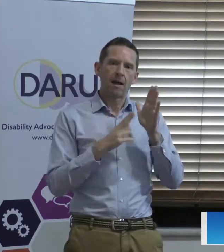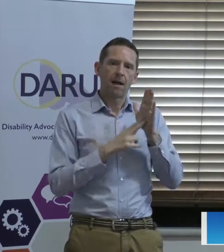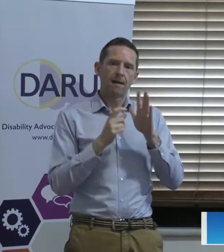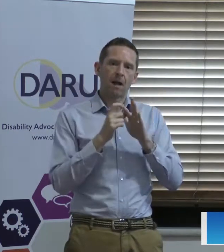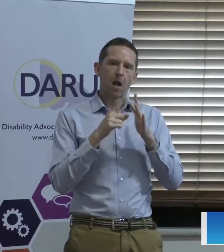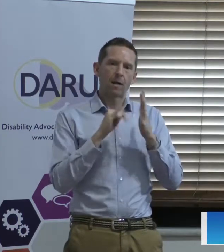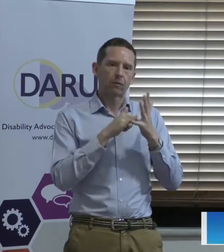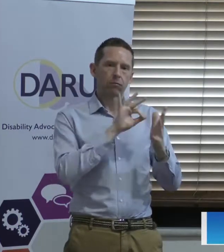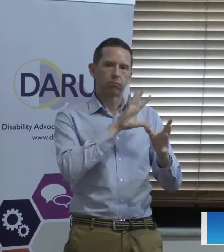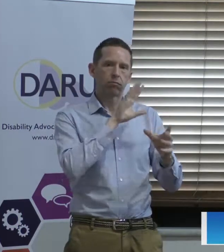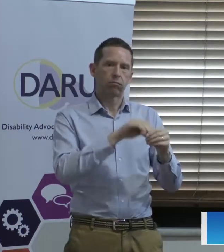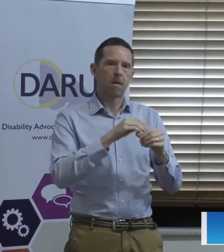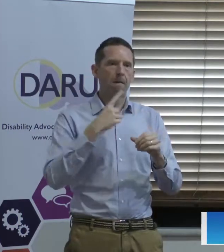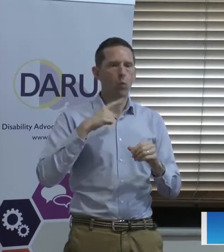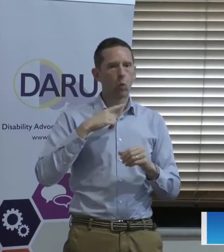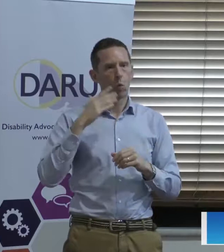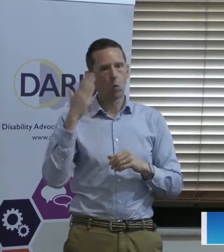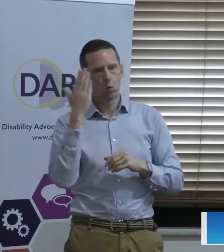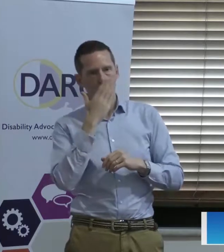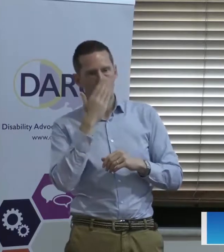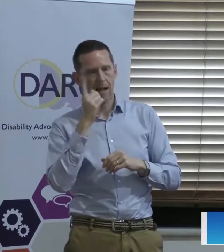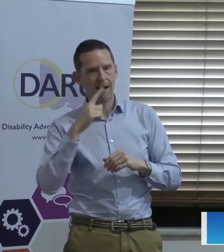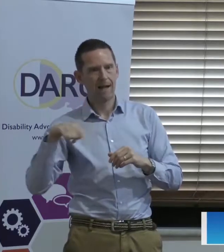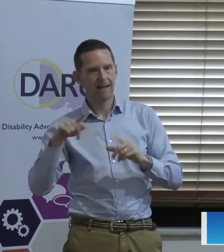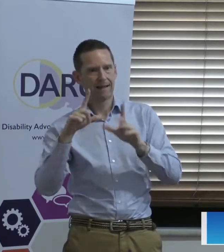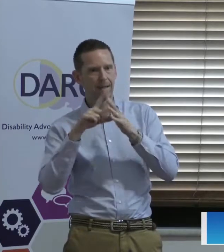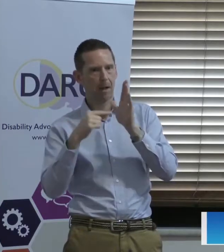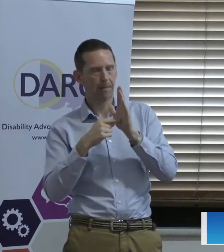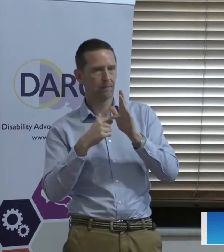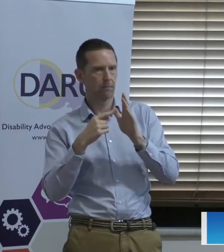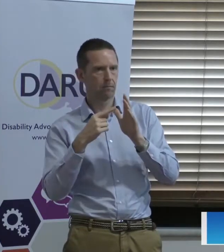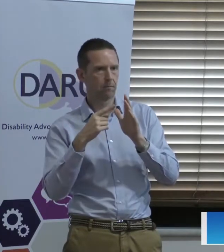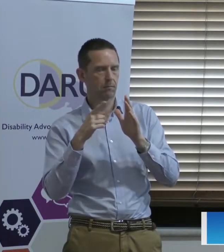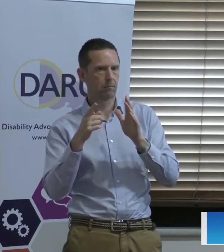The school and the department have come to the party and